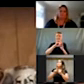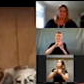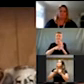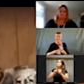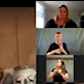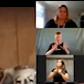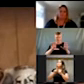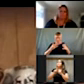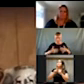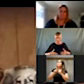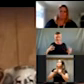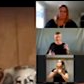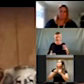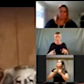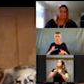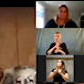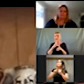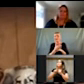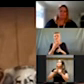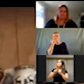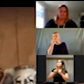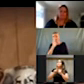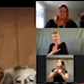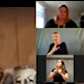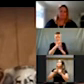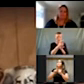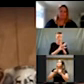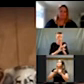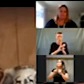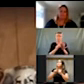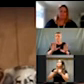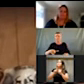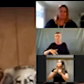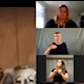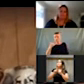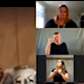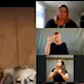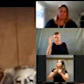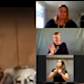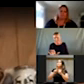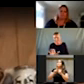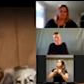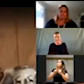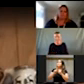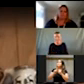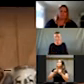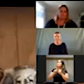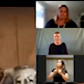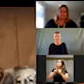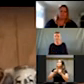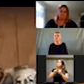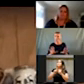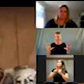or cultural norms, or attitudes and laws is nothing to feel shame about. So let's come